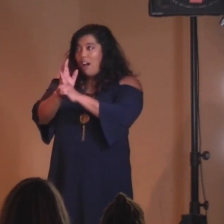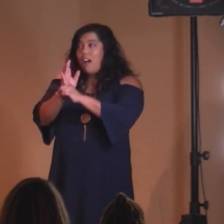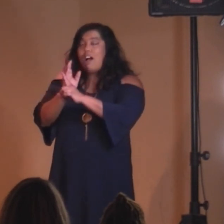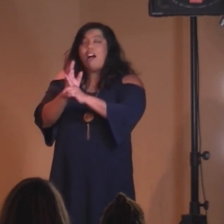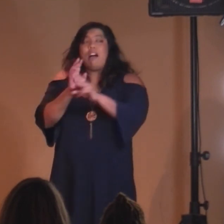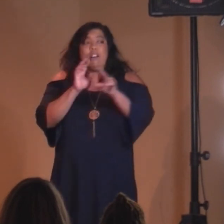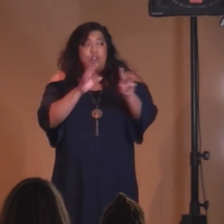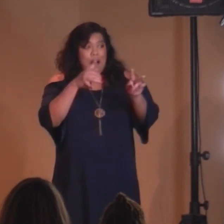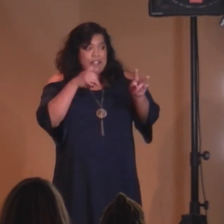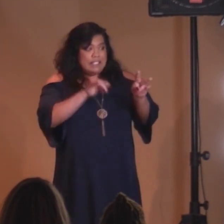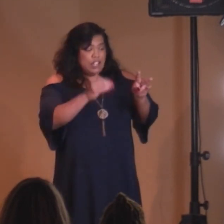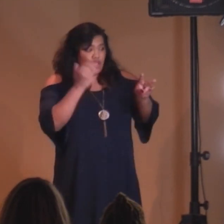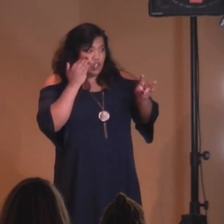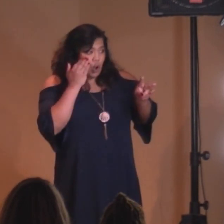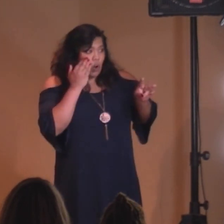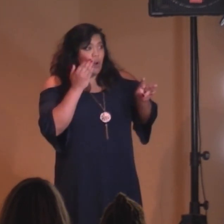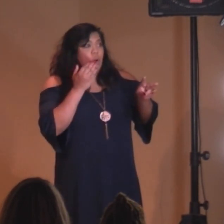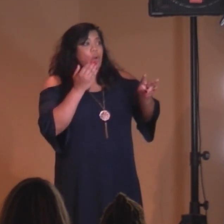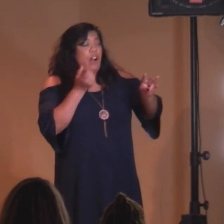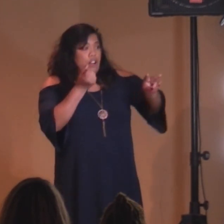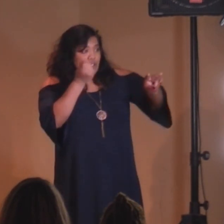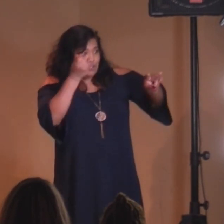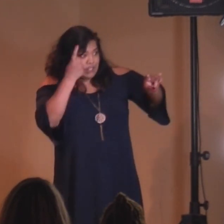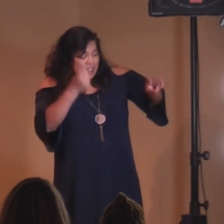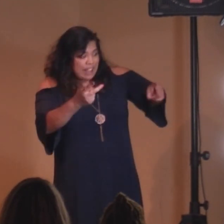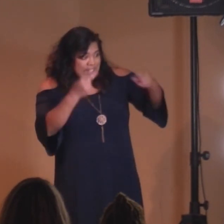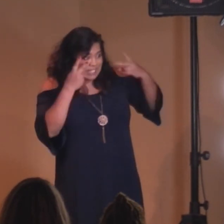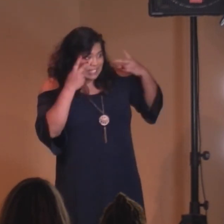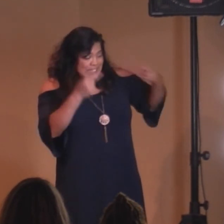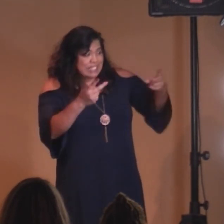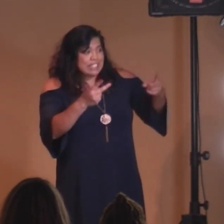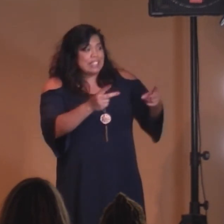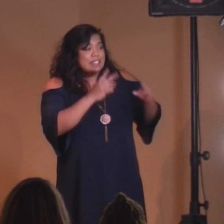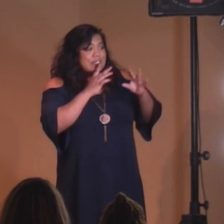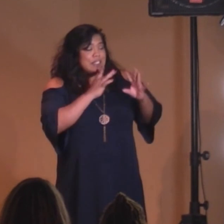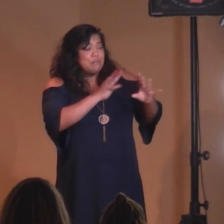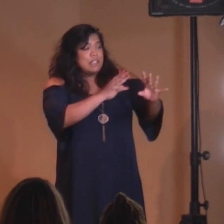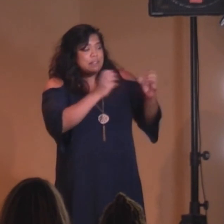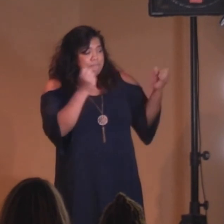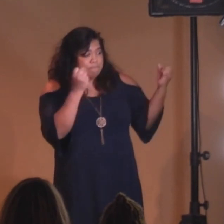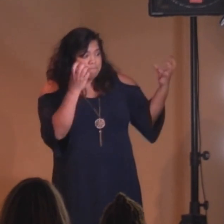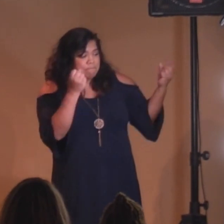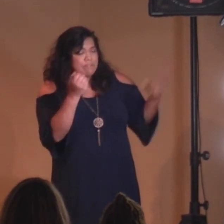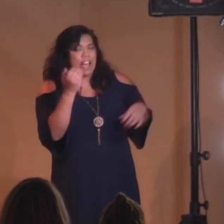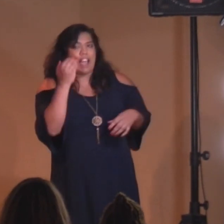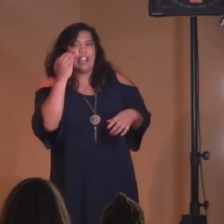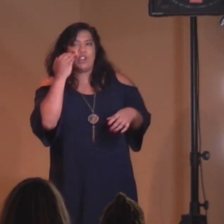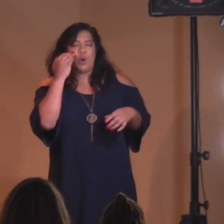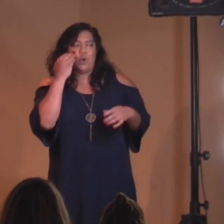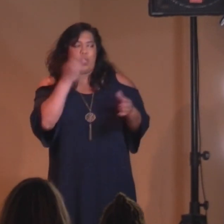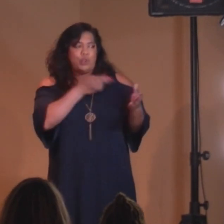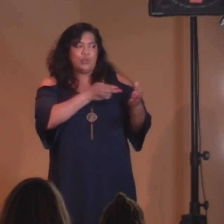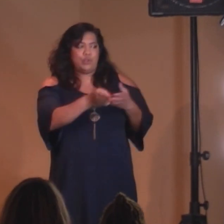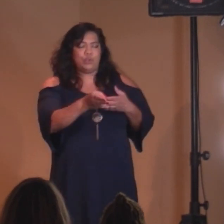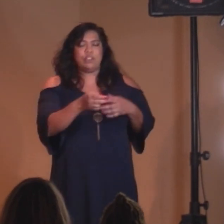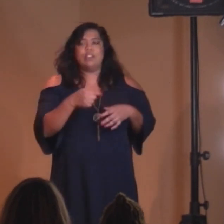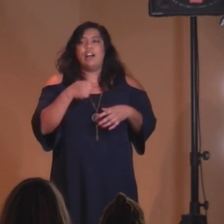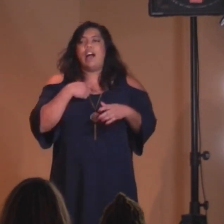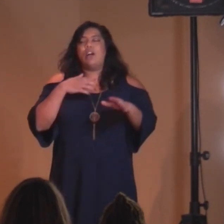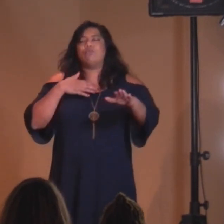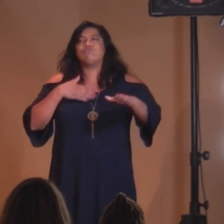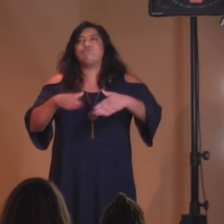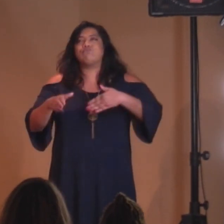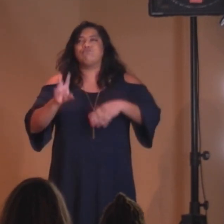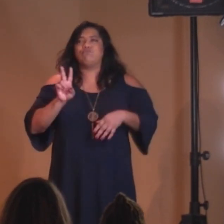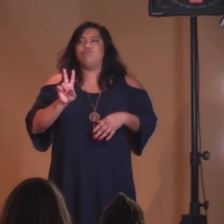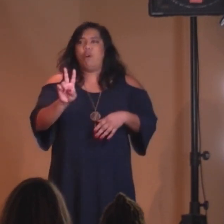I stand and know the truth. I speak and know the truth. I walk knowing